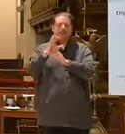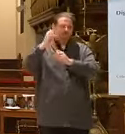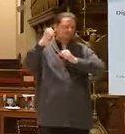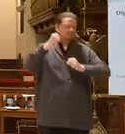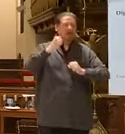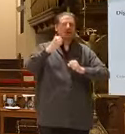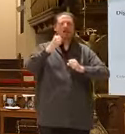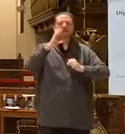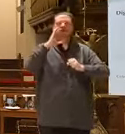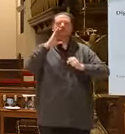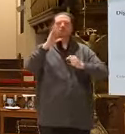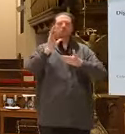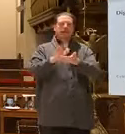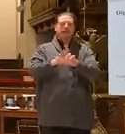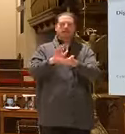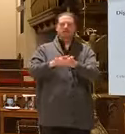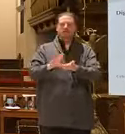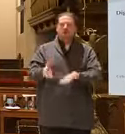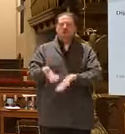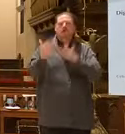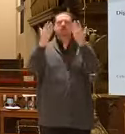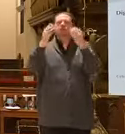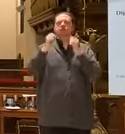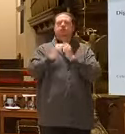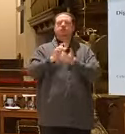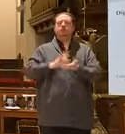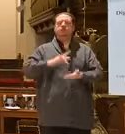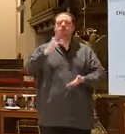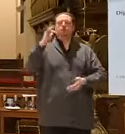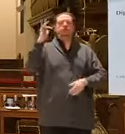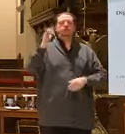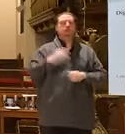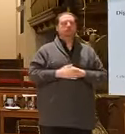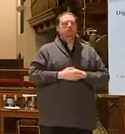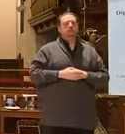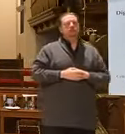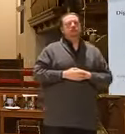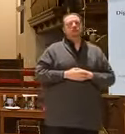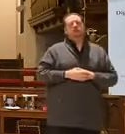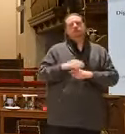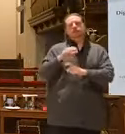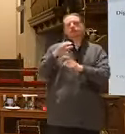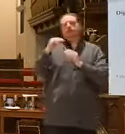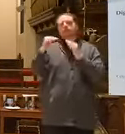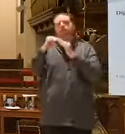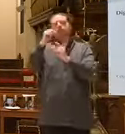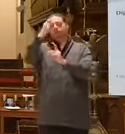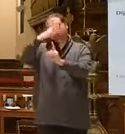shall be exalted in glory.